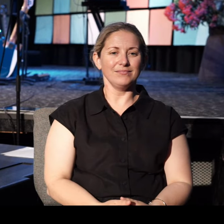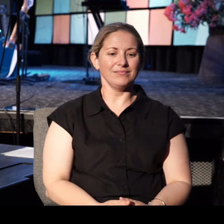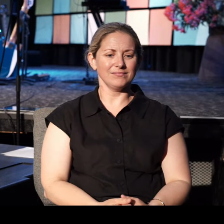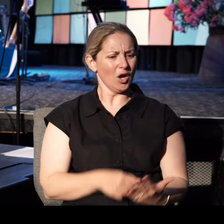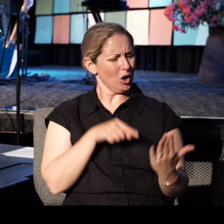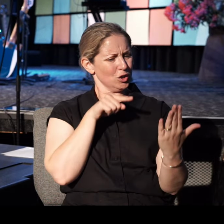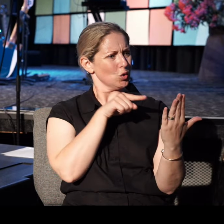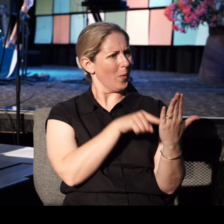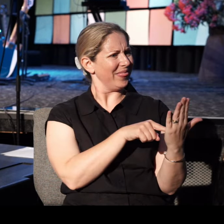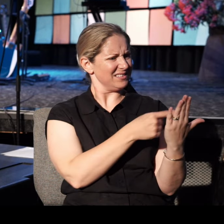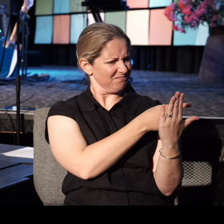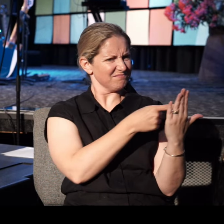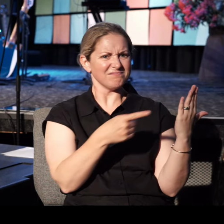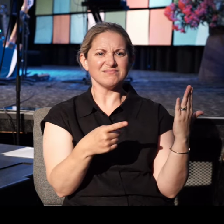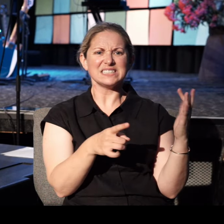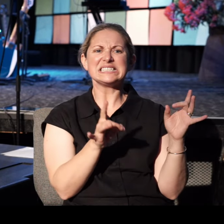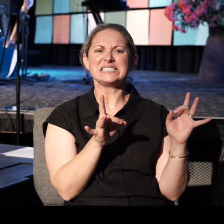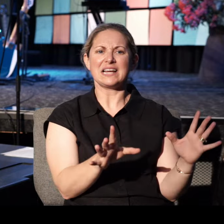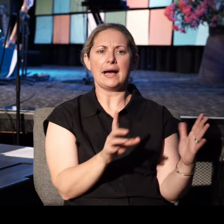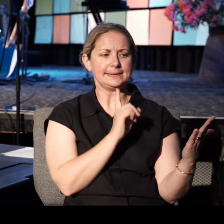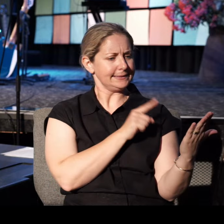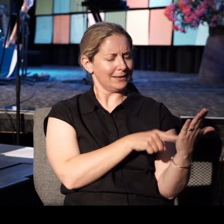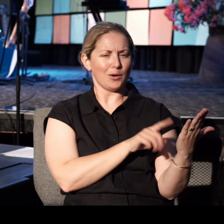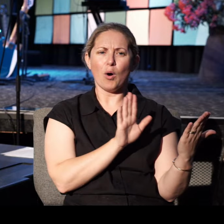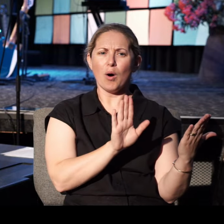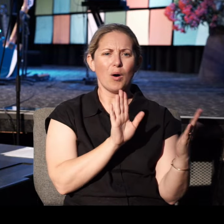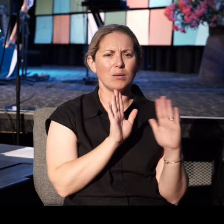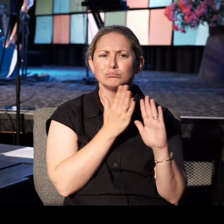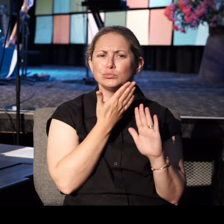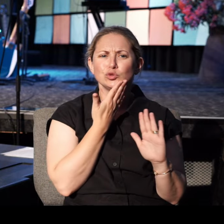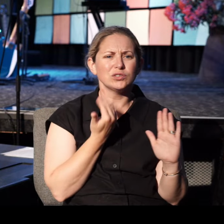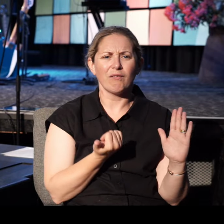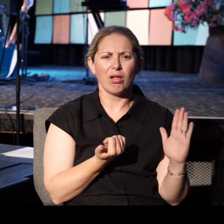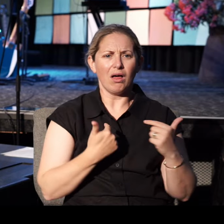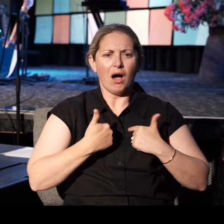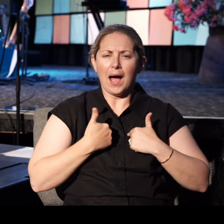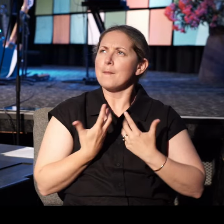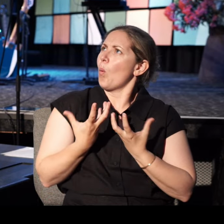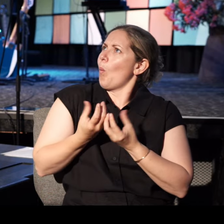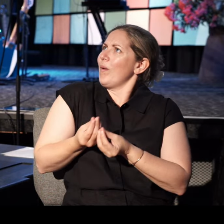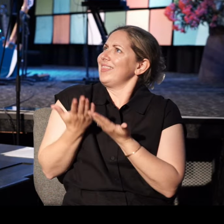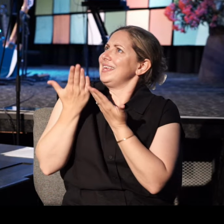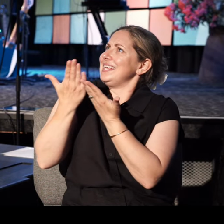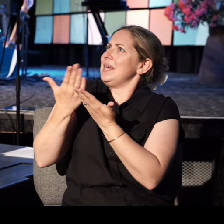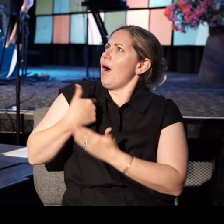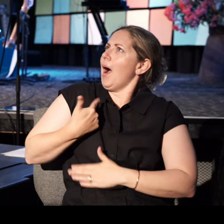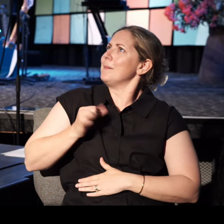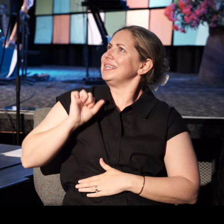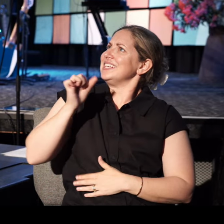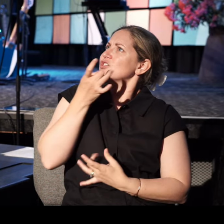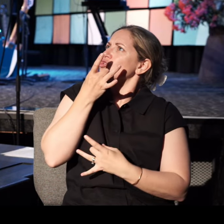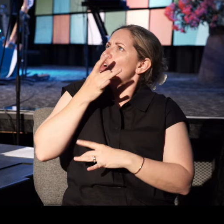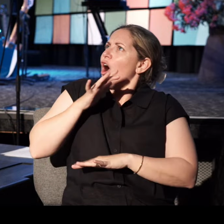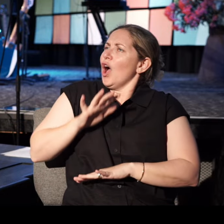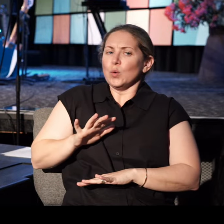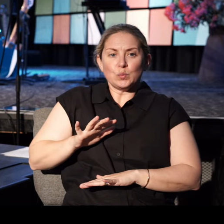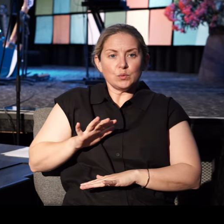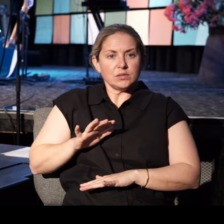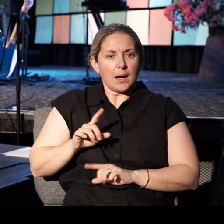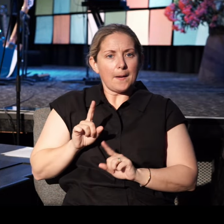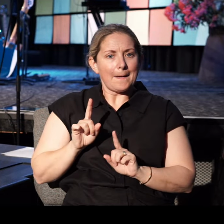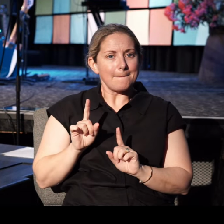kind of beautiful presentation of being children of God, what starts to emerge, what starts to come to the surface, is the